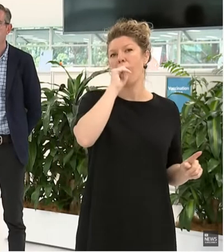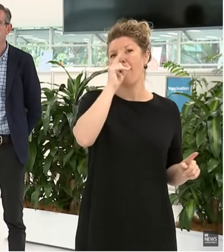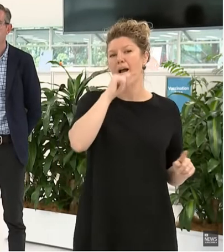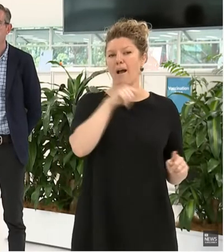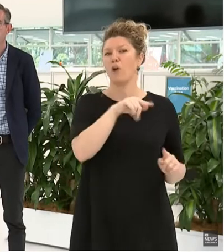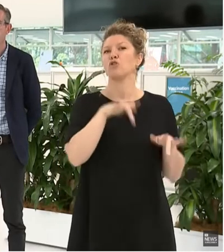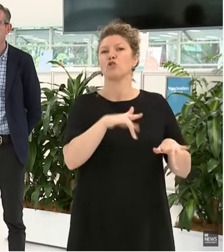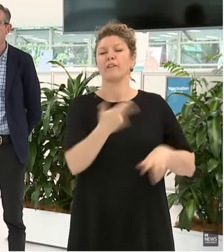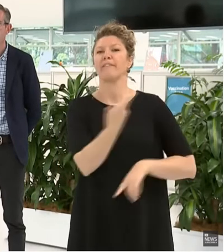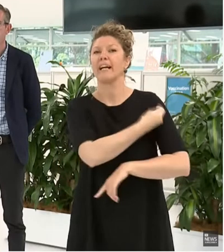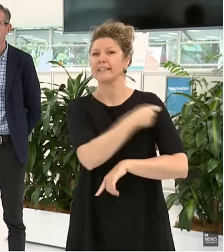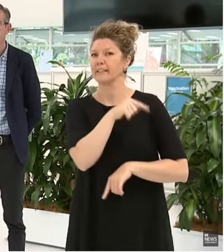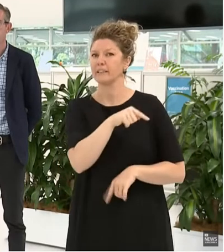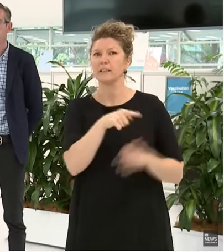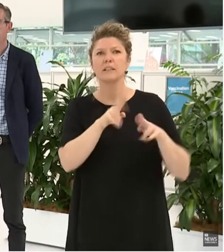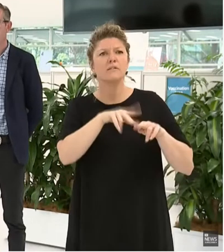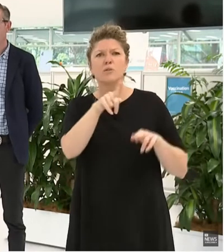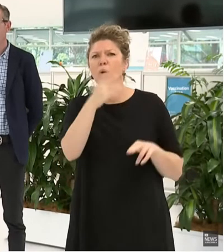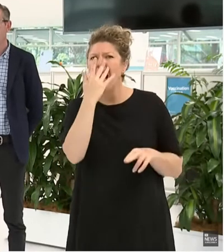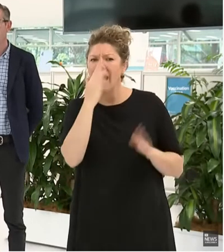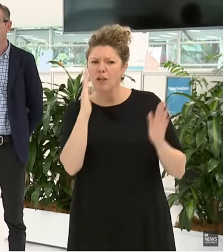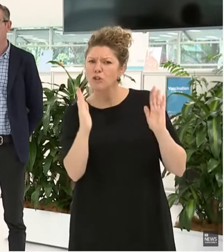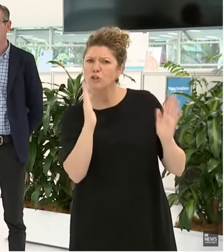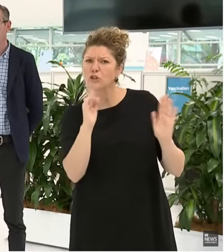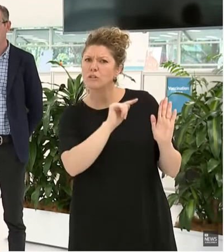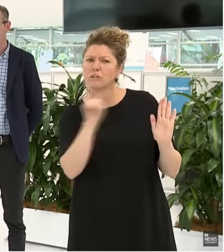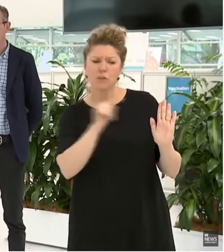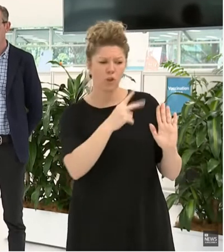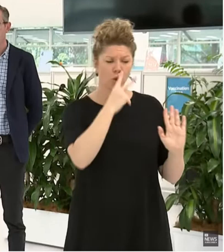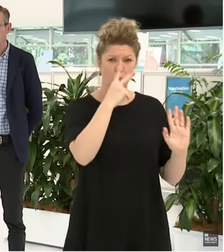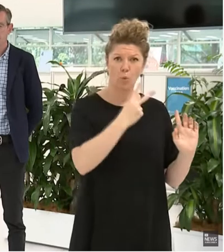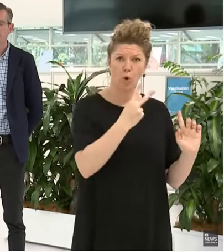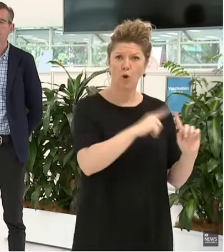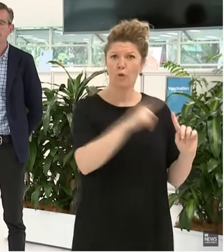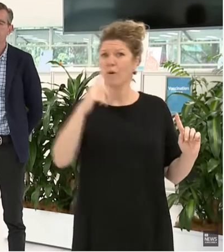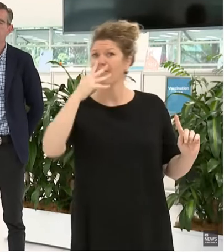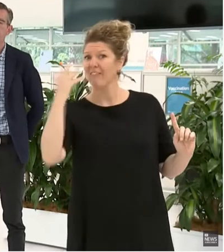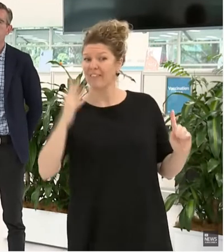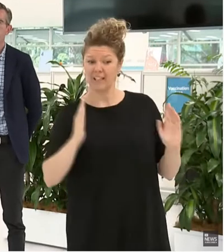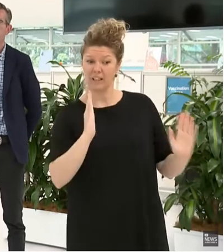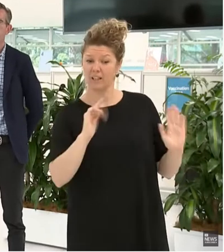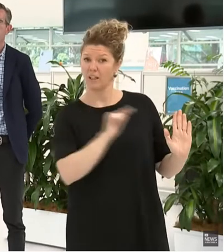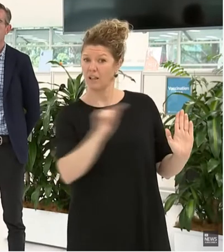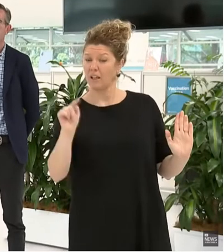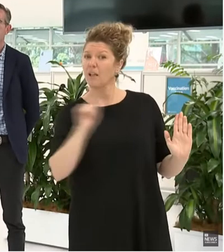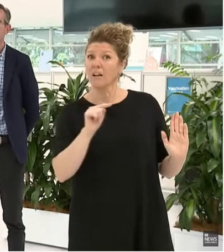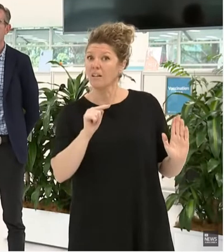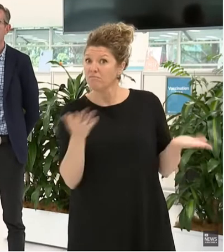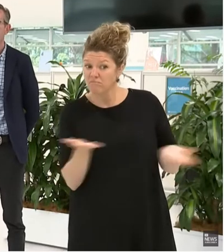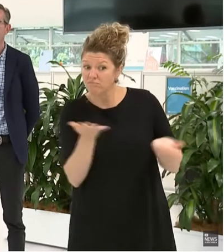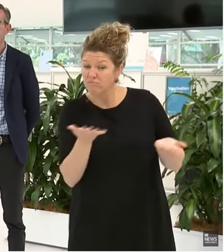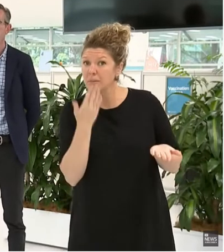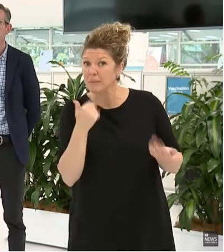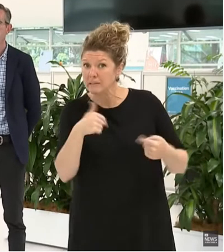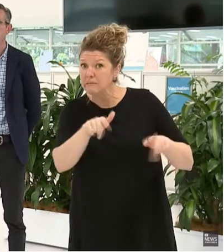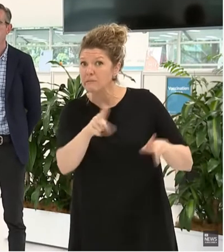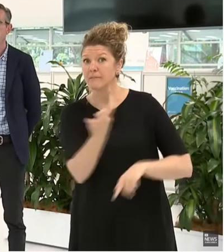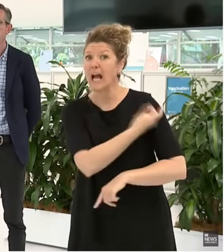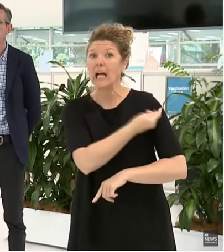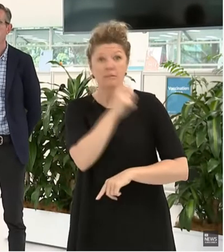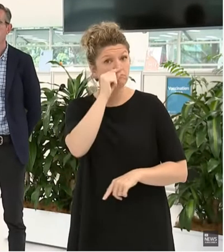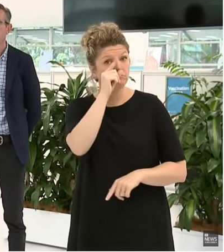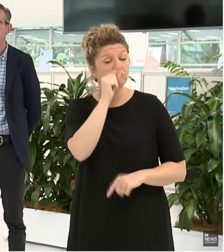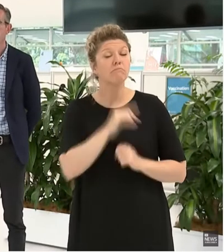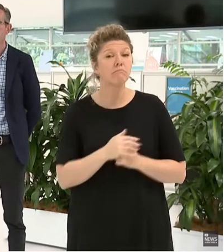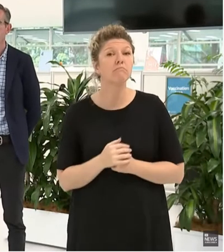get vaccinated. If you're in that age bracket 12 through to 15, then certainly you can also